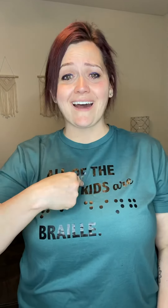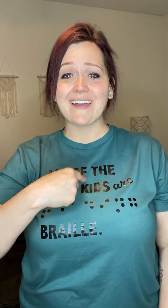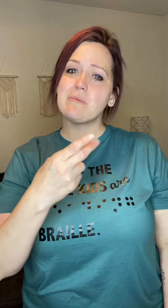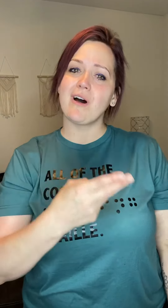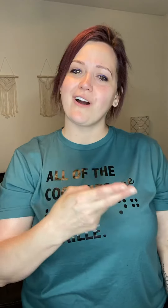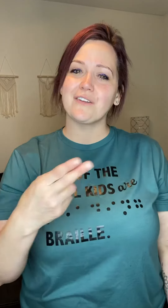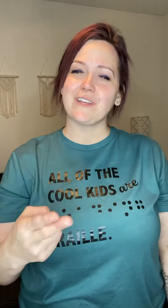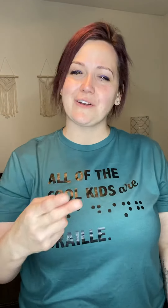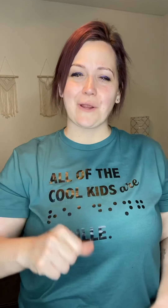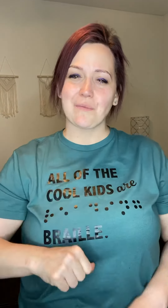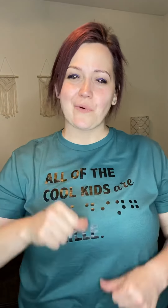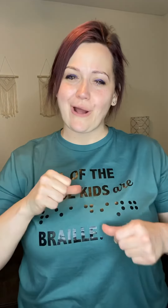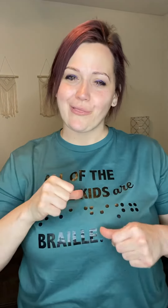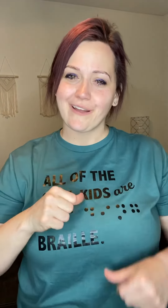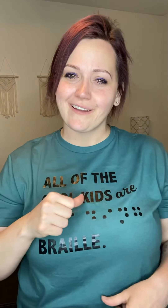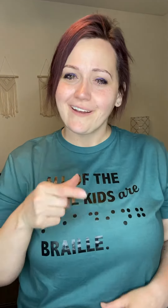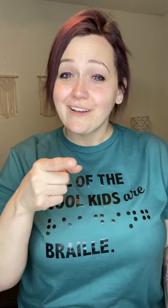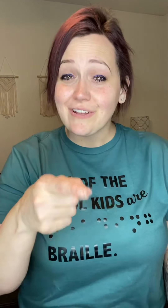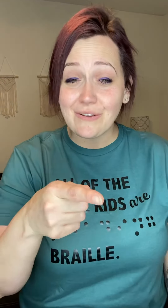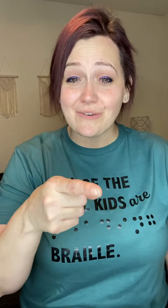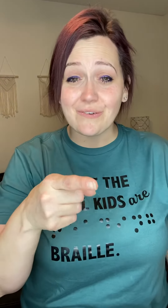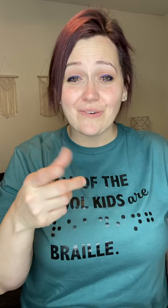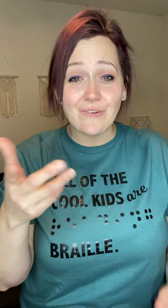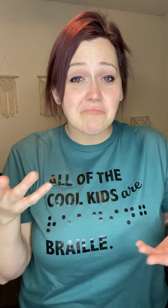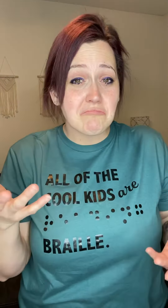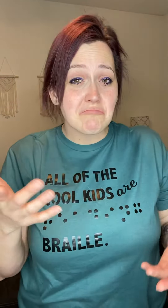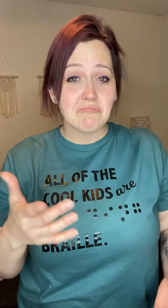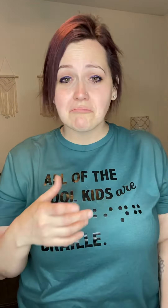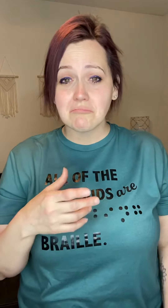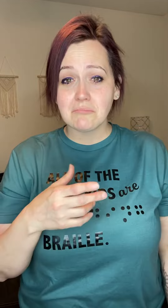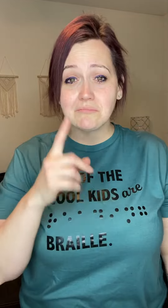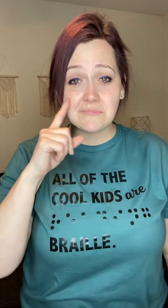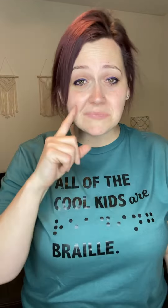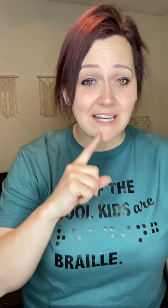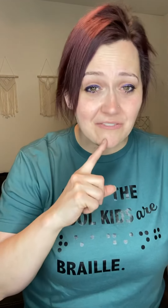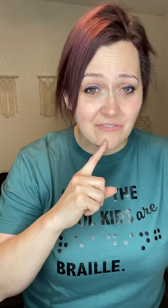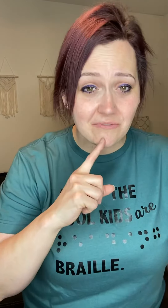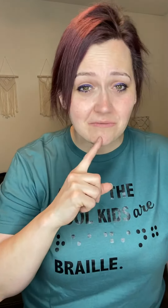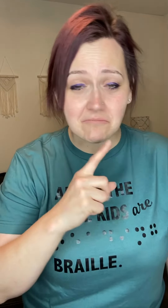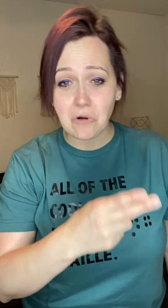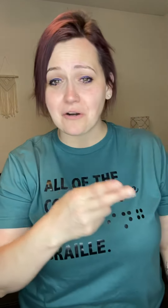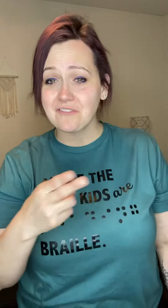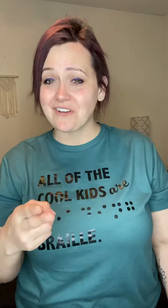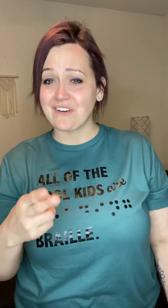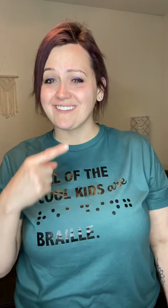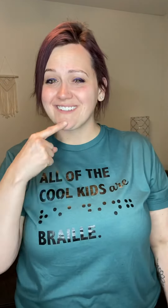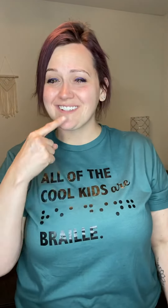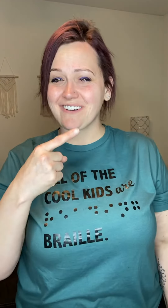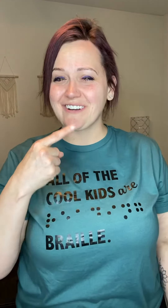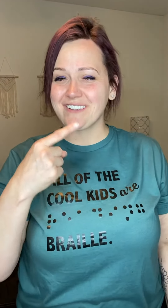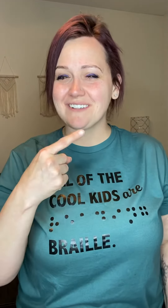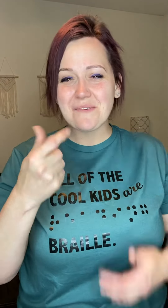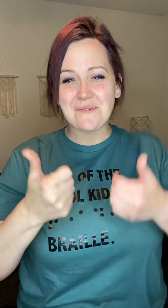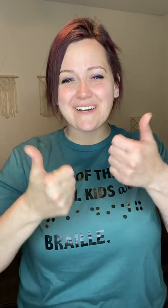I am hard of hearing, proudly. You, deaf, hard of hearing, hearing.